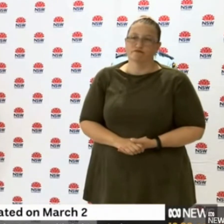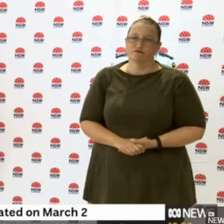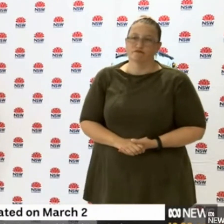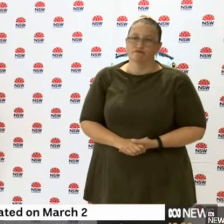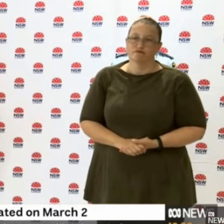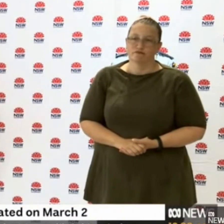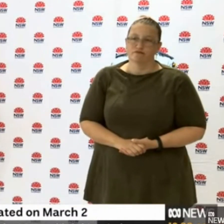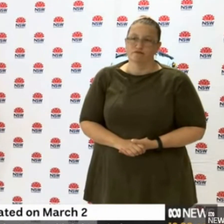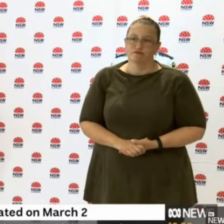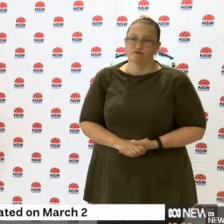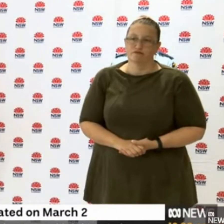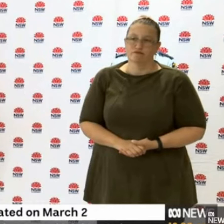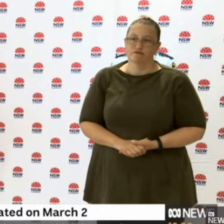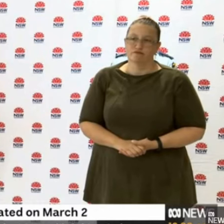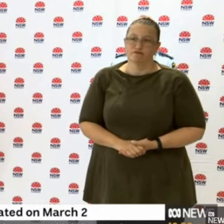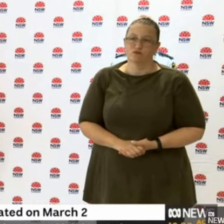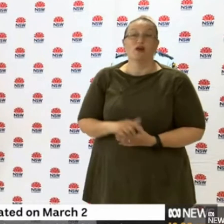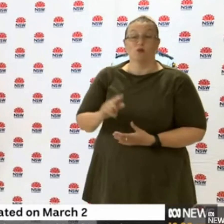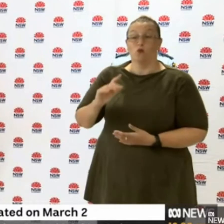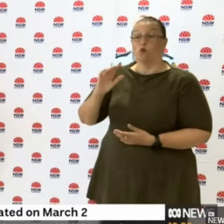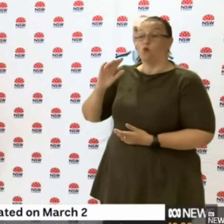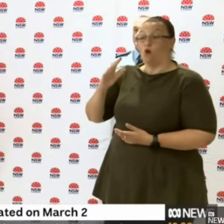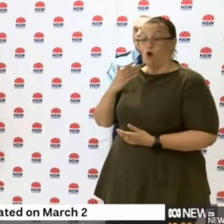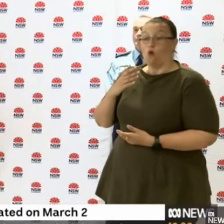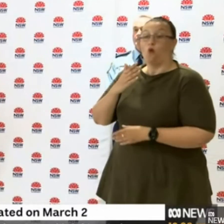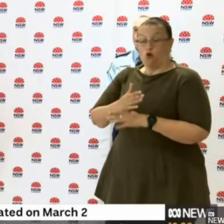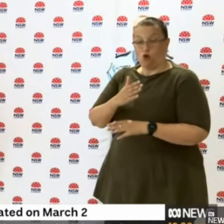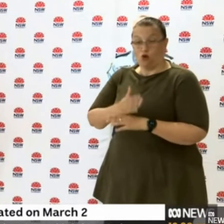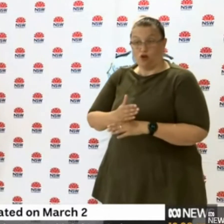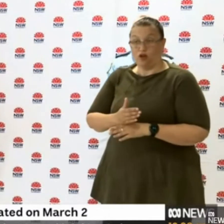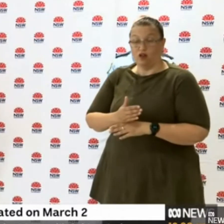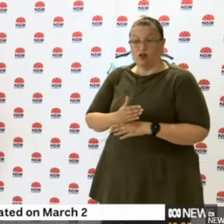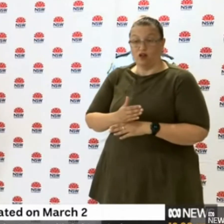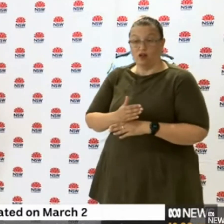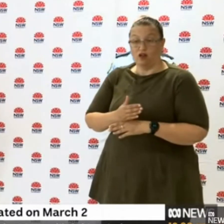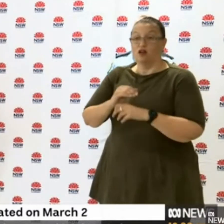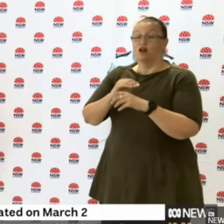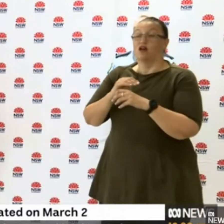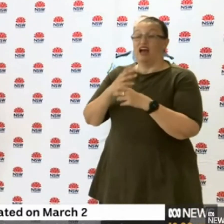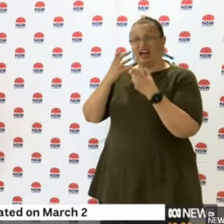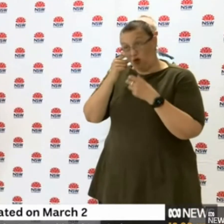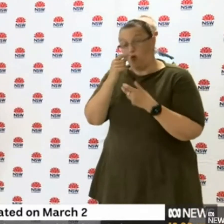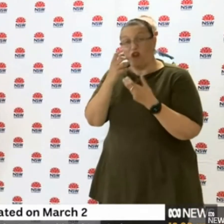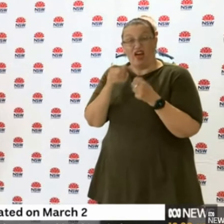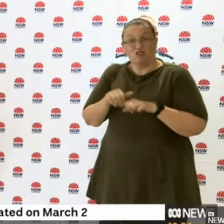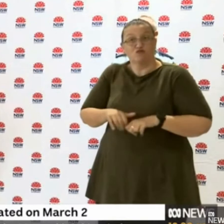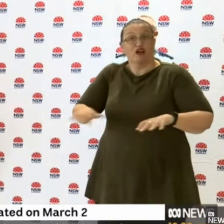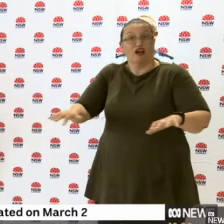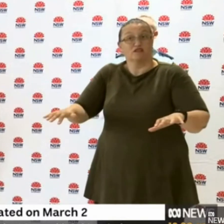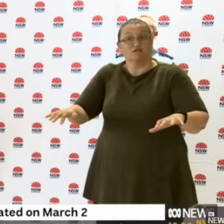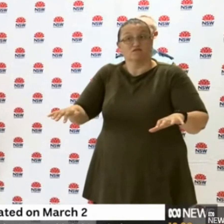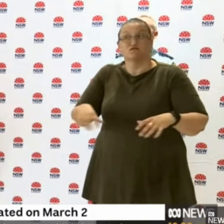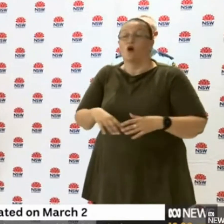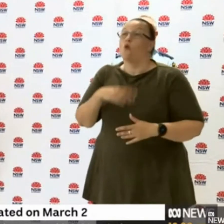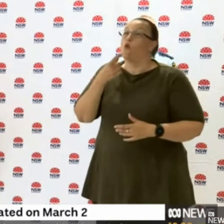infectious whilst doing our shift, and so we have contacted around 130 people who